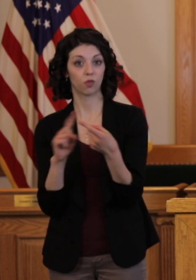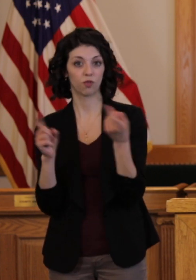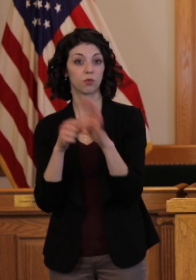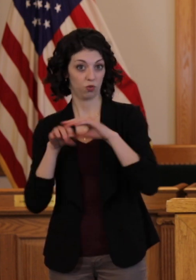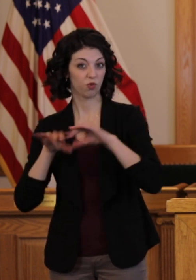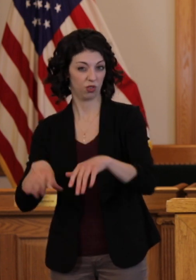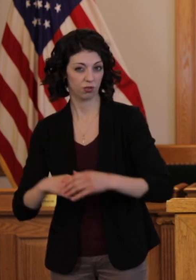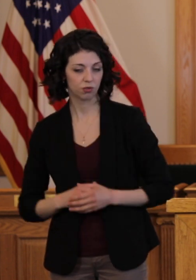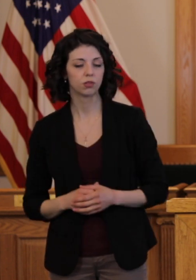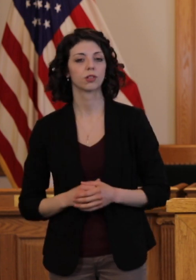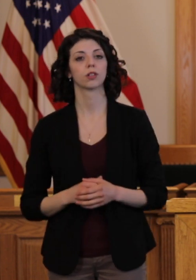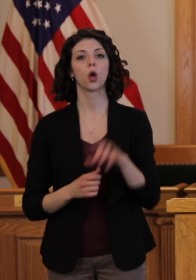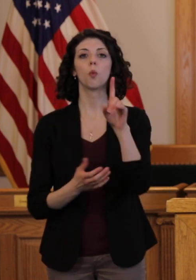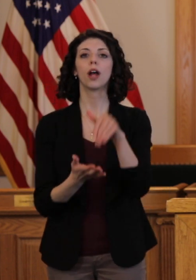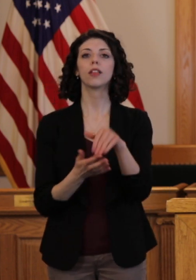We have